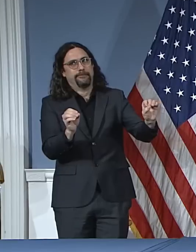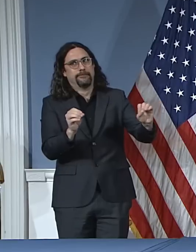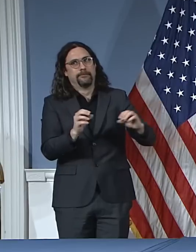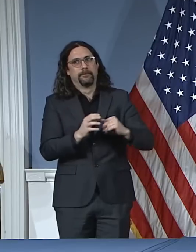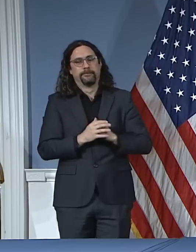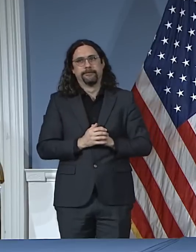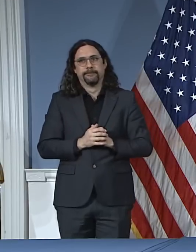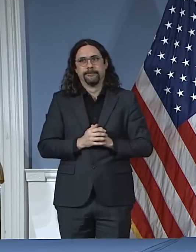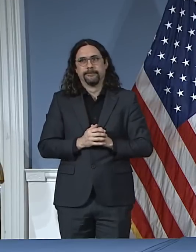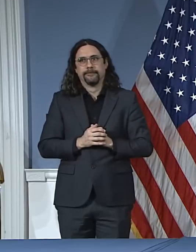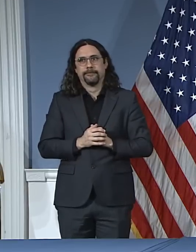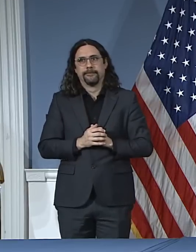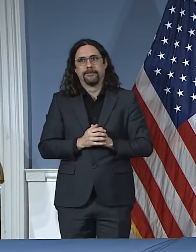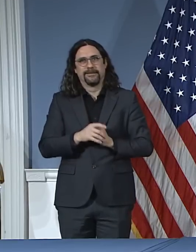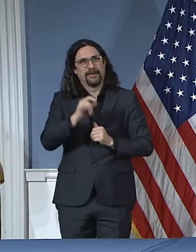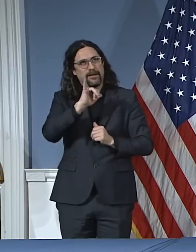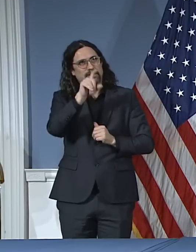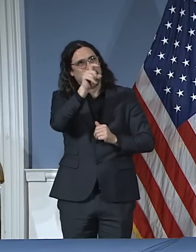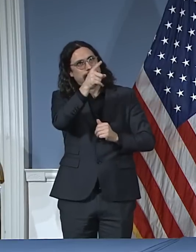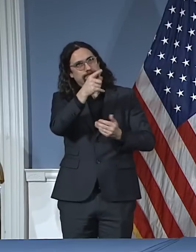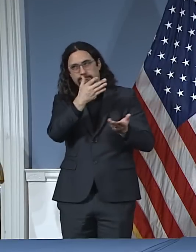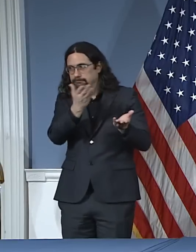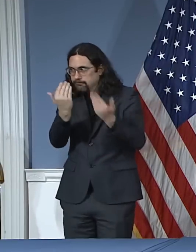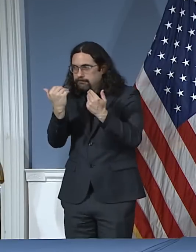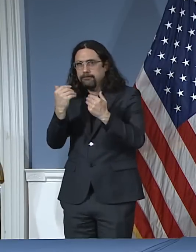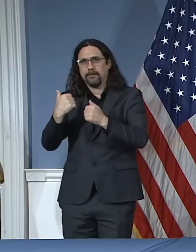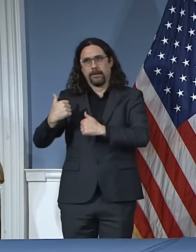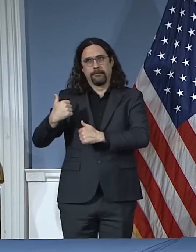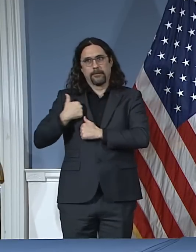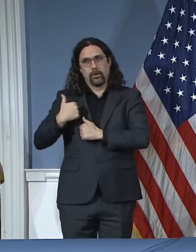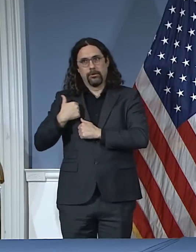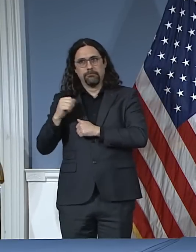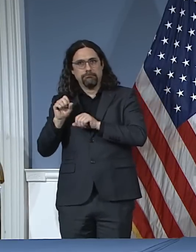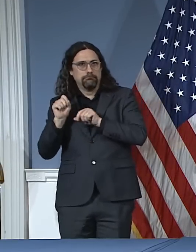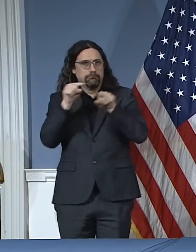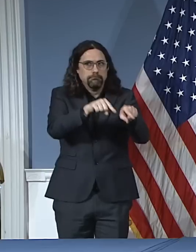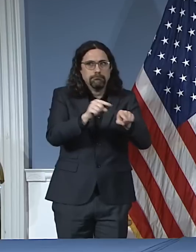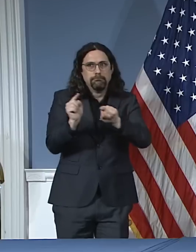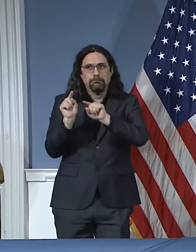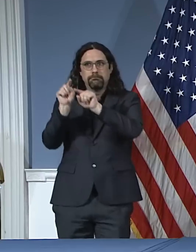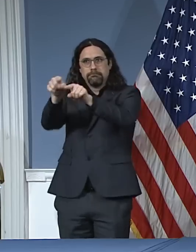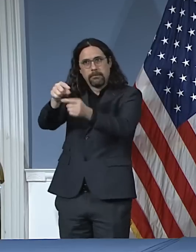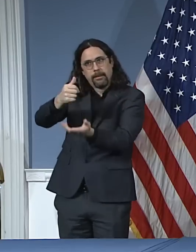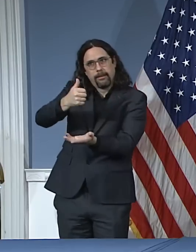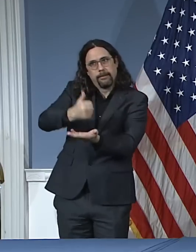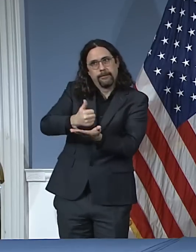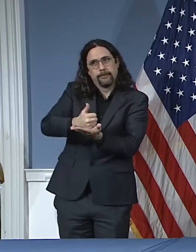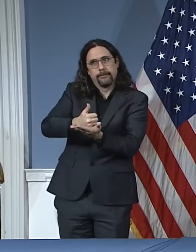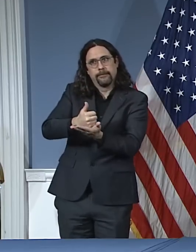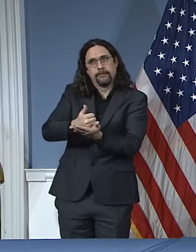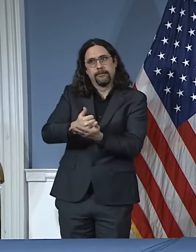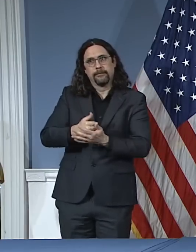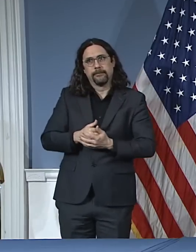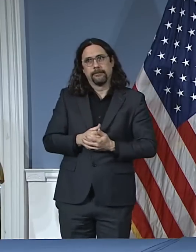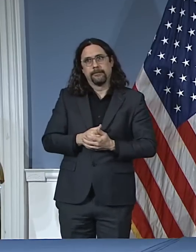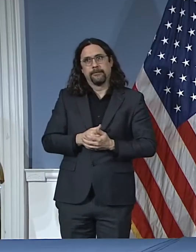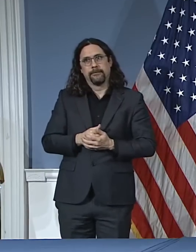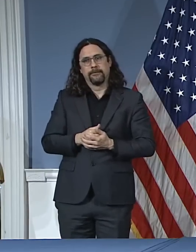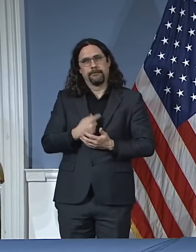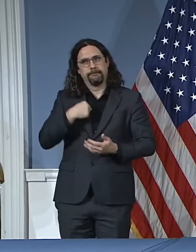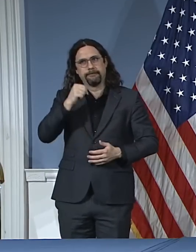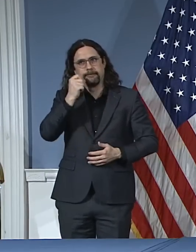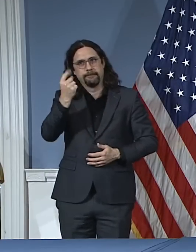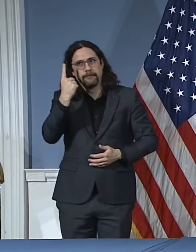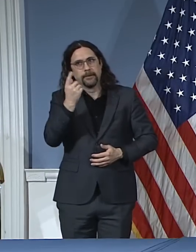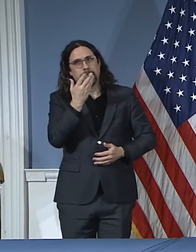mobilized. And I don't know why on earth the president hesitates at this point. I think you're seeing a hue and cry all over the